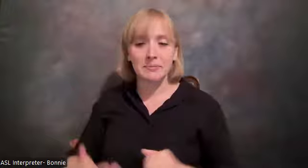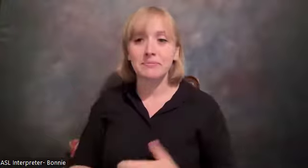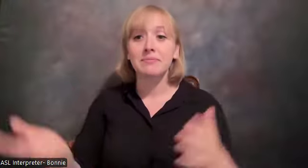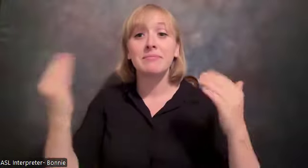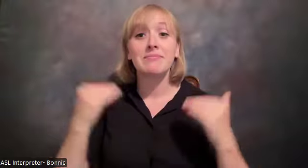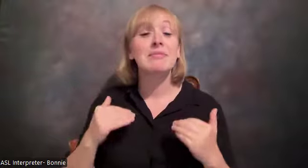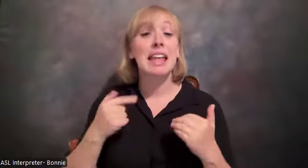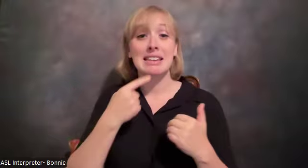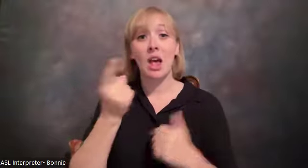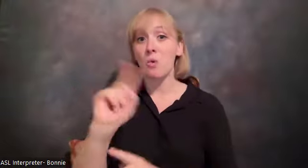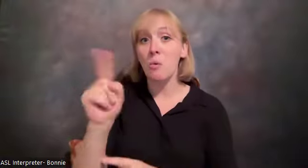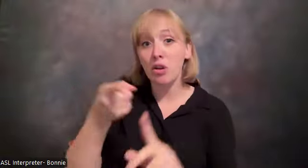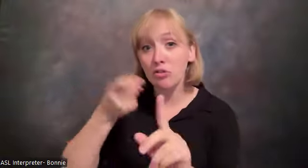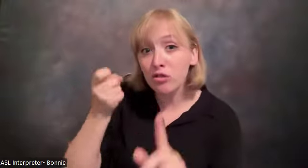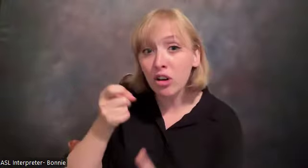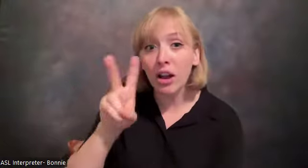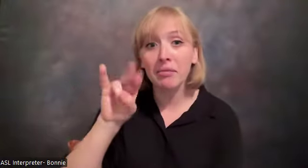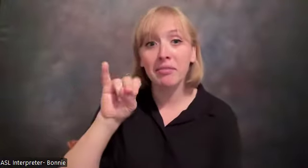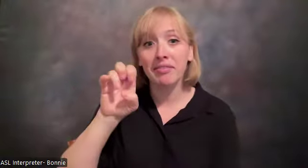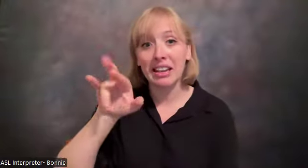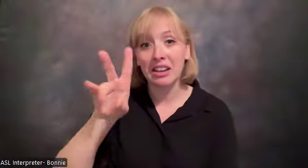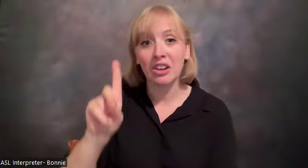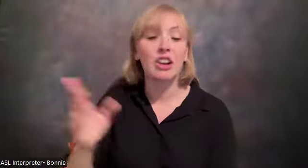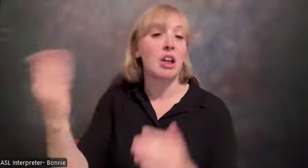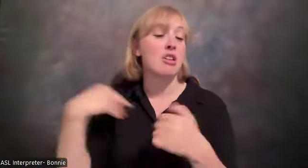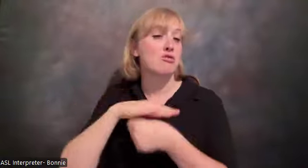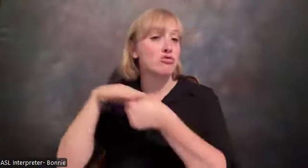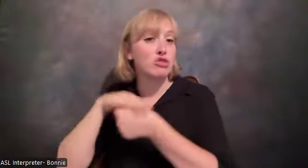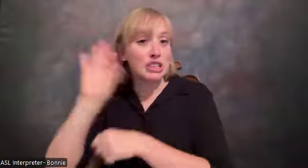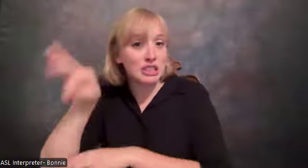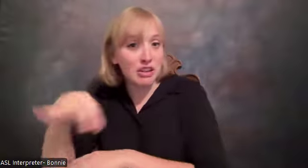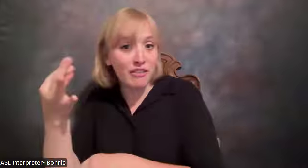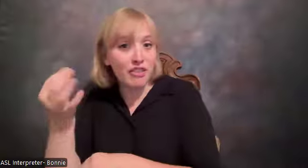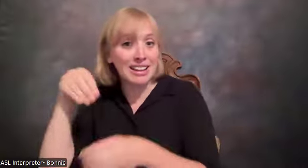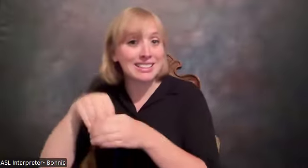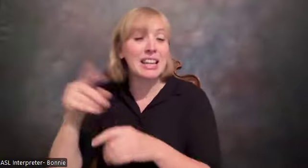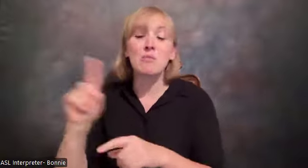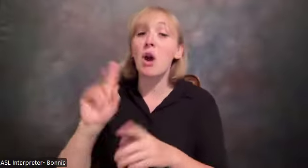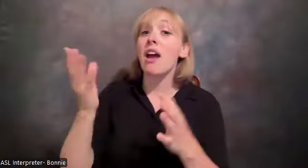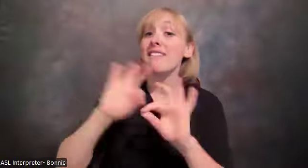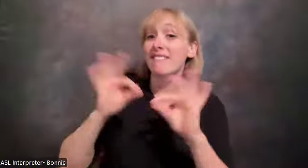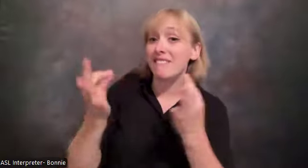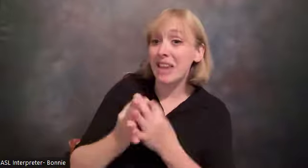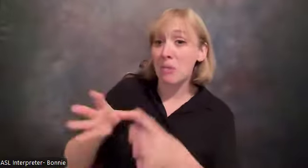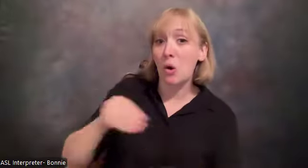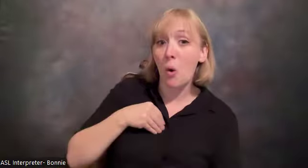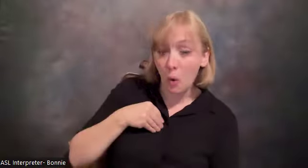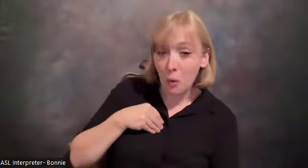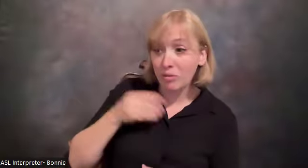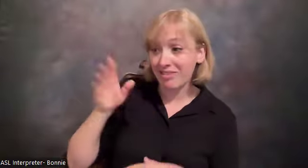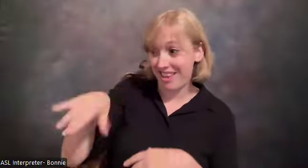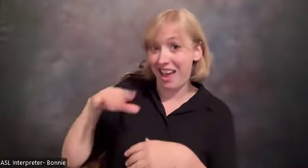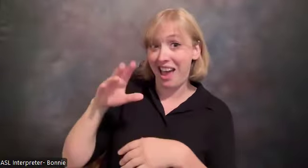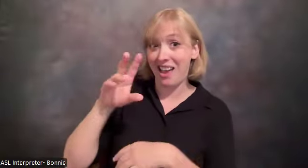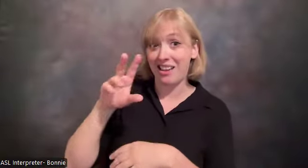what vineyard this wine came from and what region of France this vineyard is in and what family has historically owned